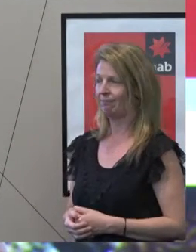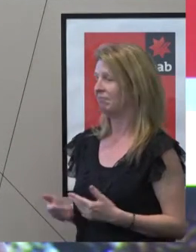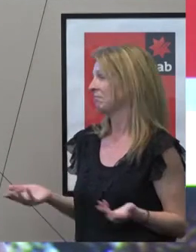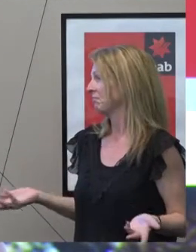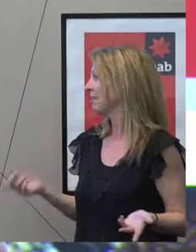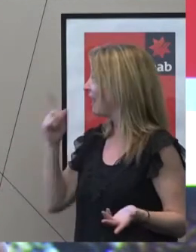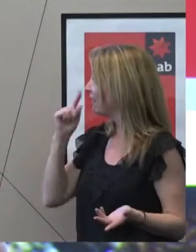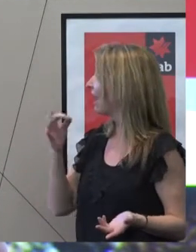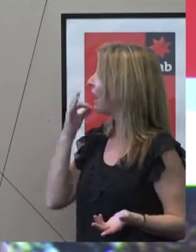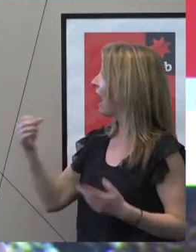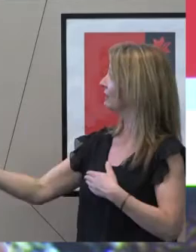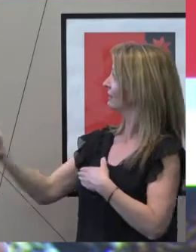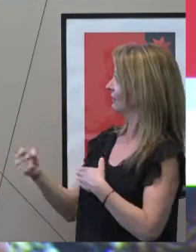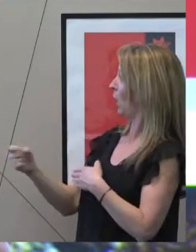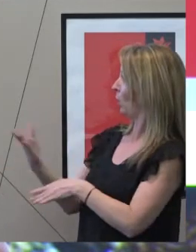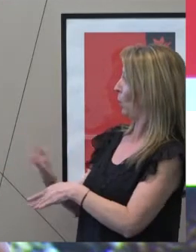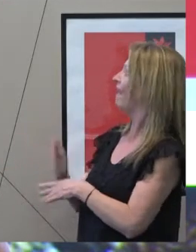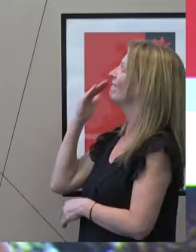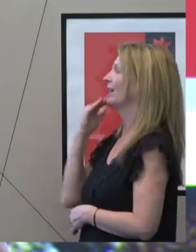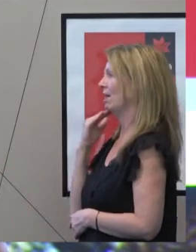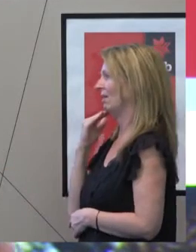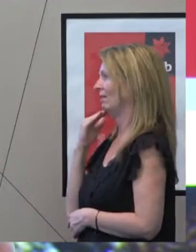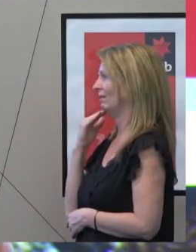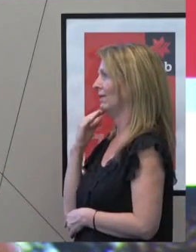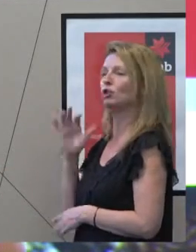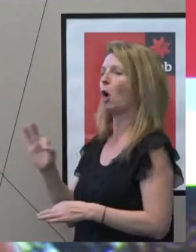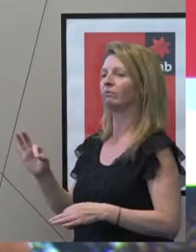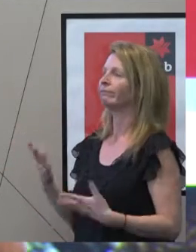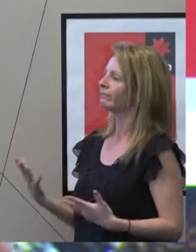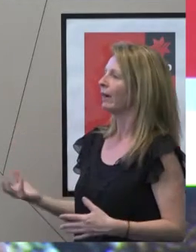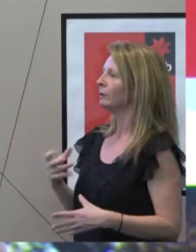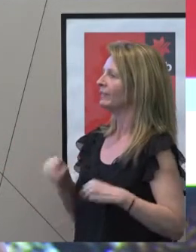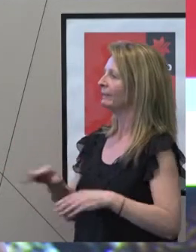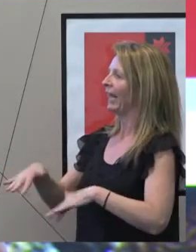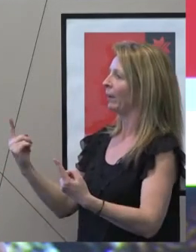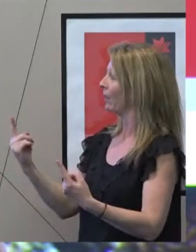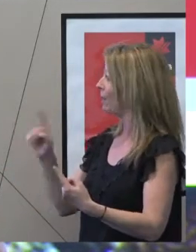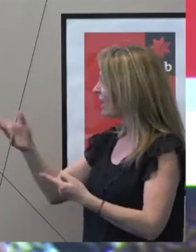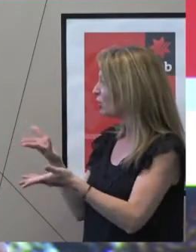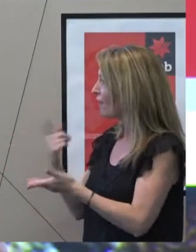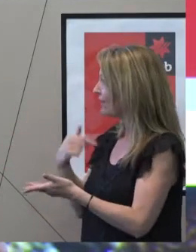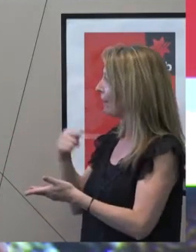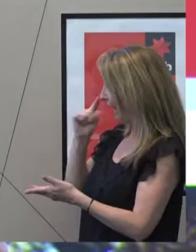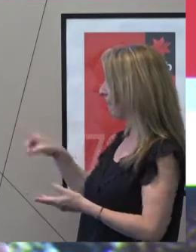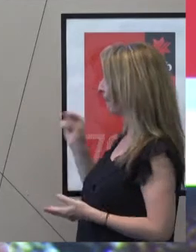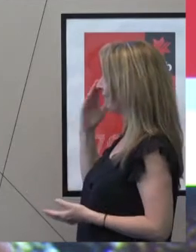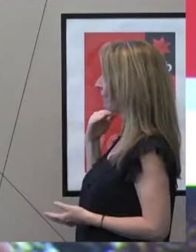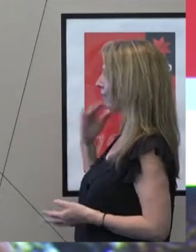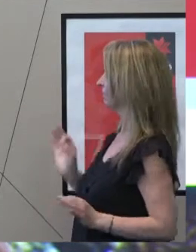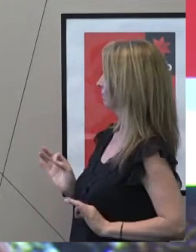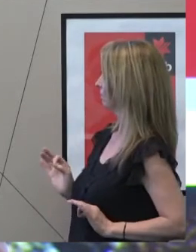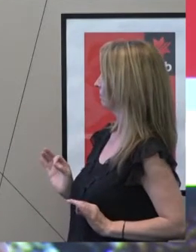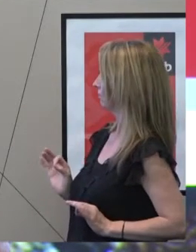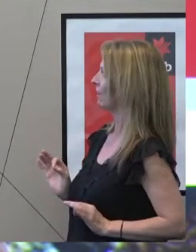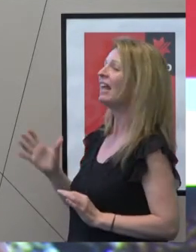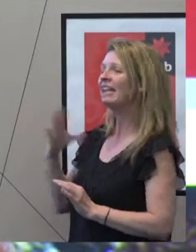a worker who's female. They don't necessarily have to get any worker, but services aren't telling them that. We need to make